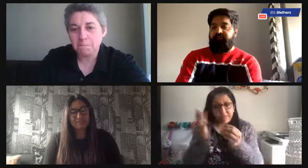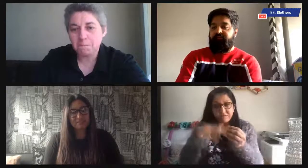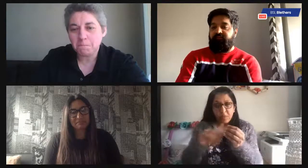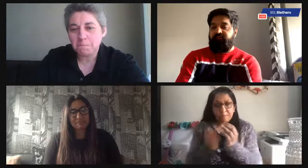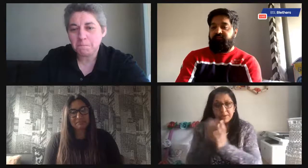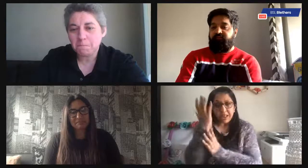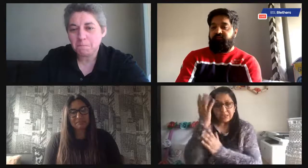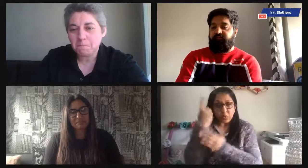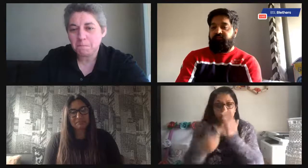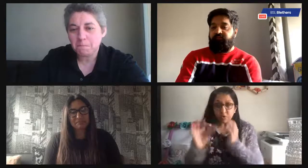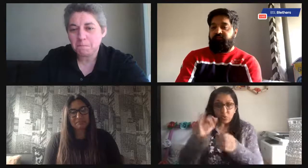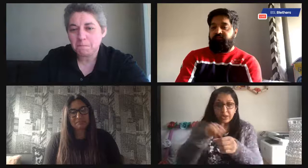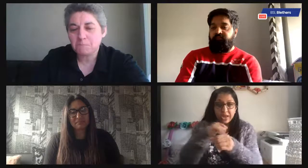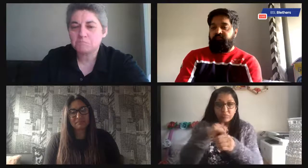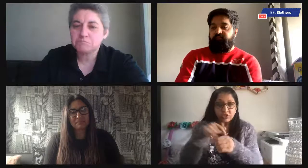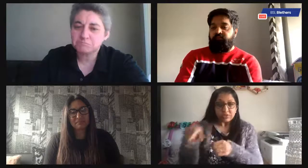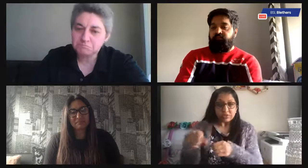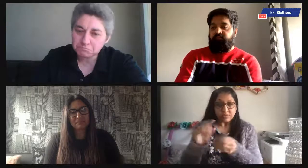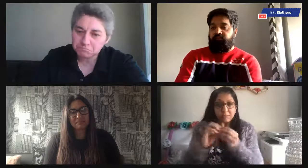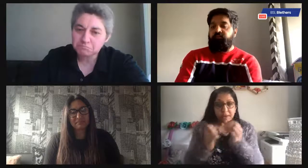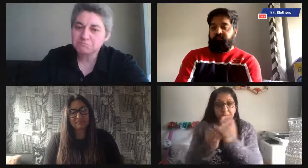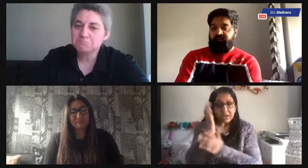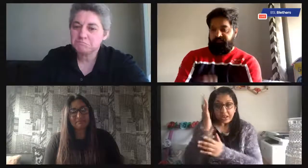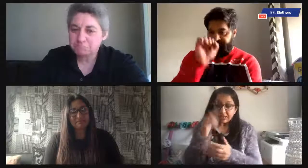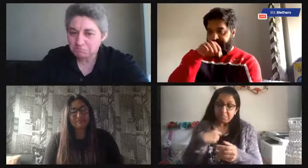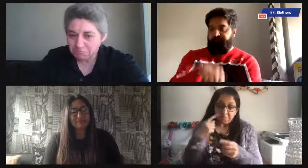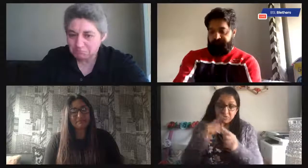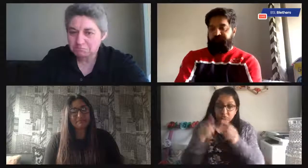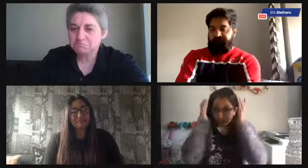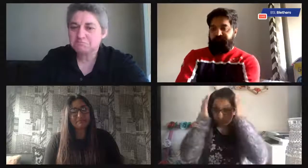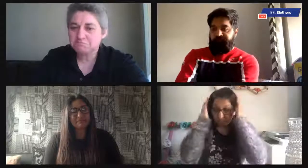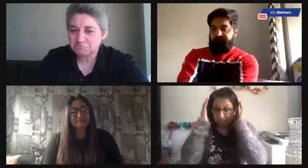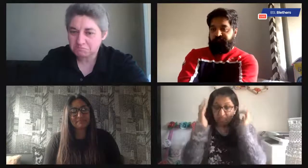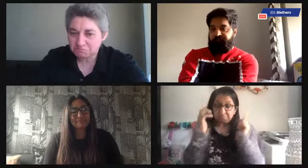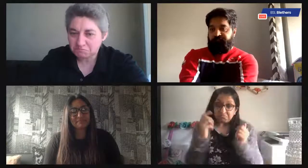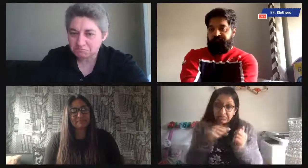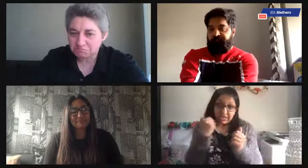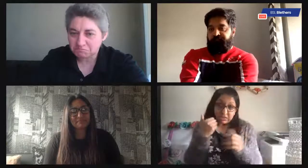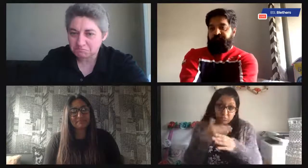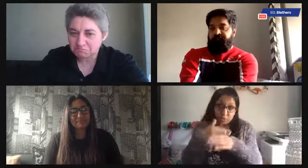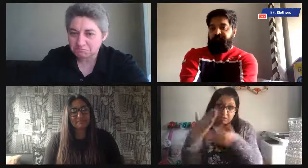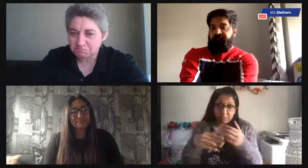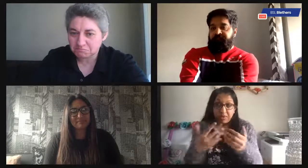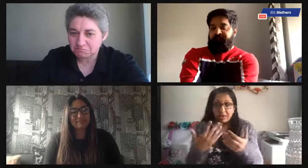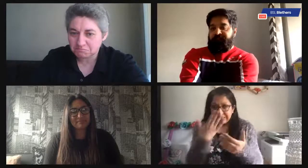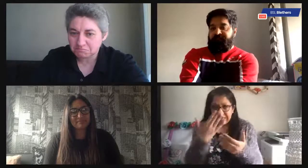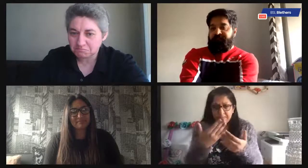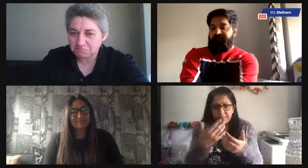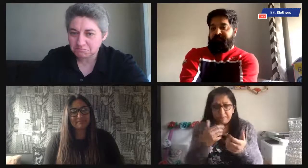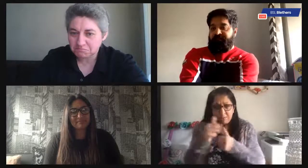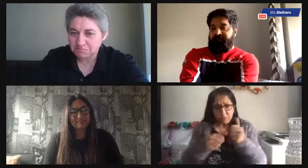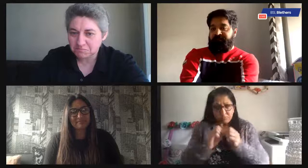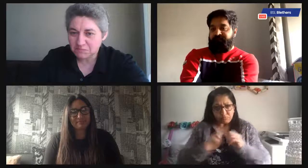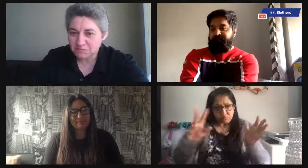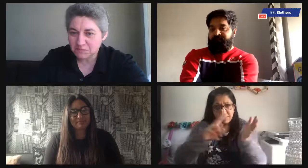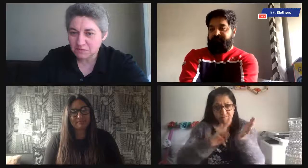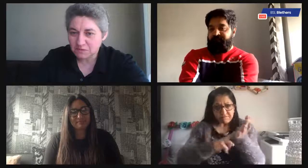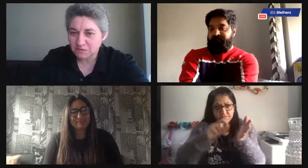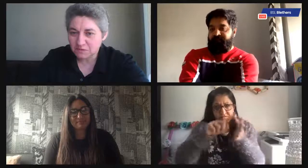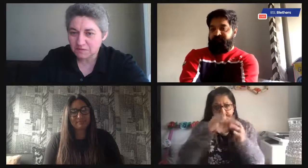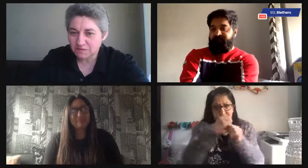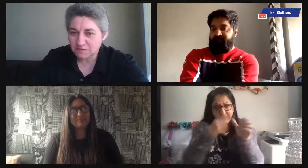and I thought I'm going to try that, and it was made from plants. So I thought I'd try it, and it works. It's